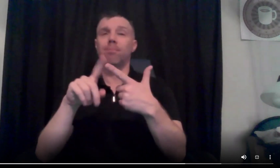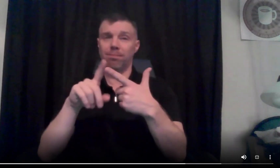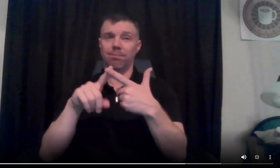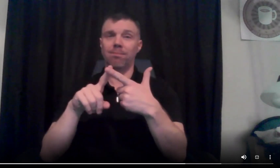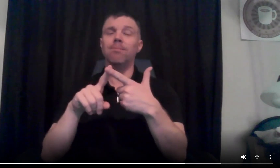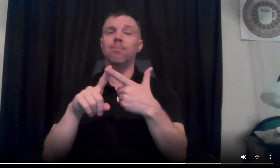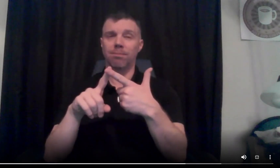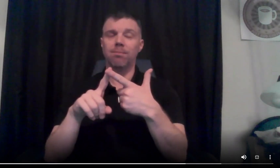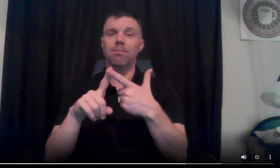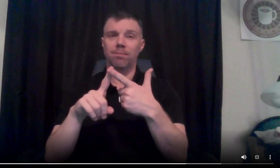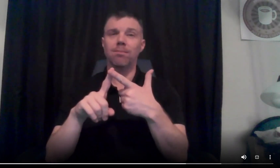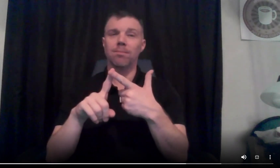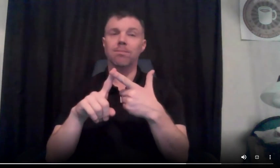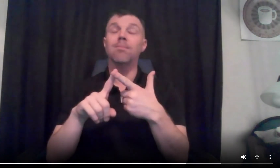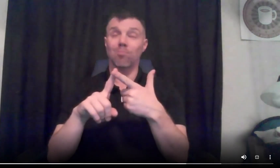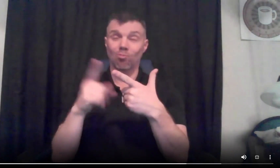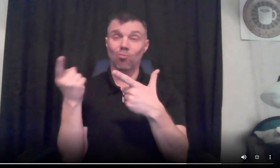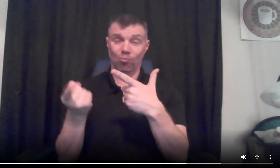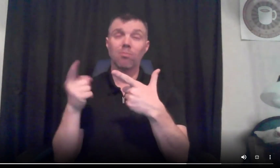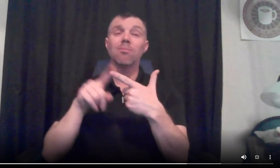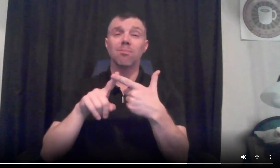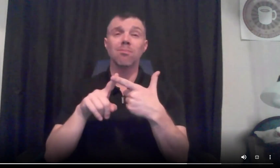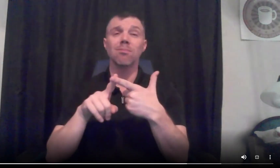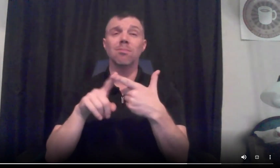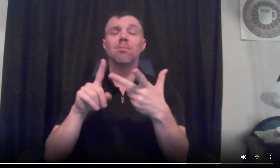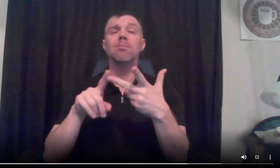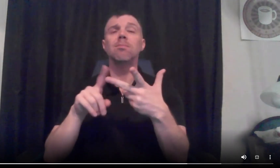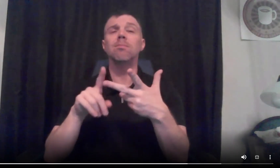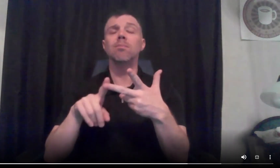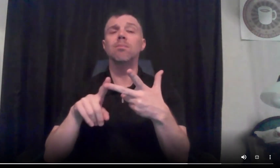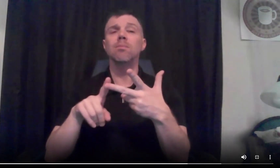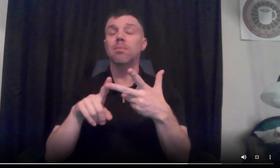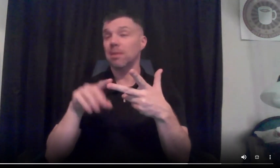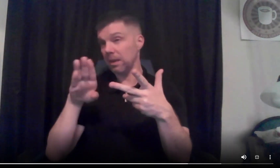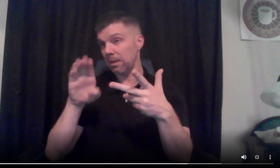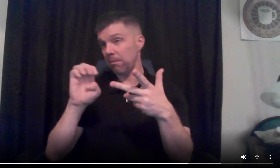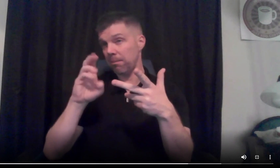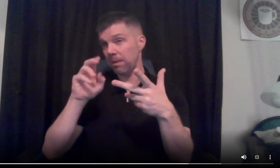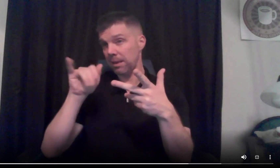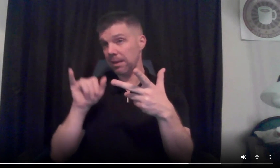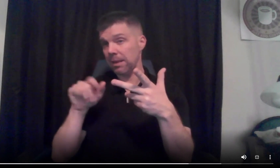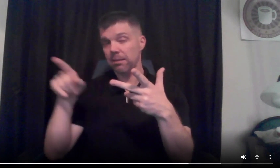The rice, exactly, that's right. What else?